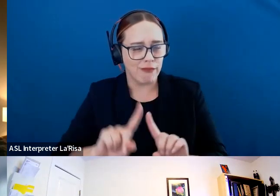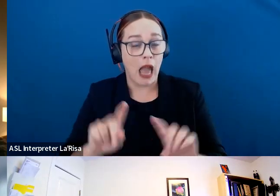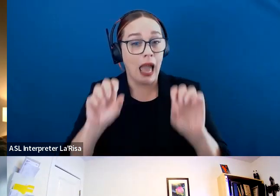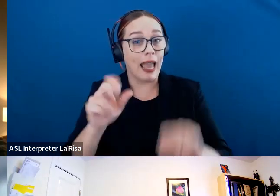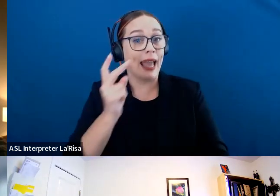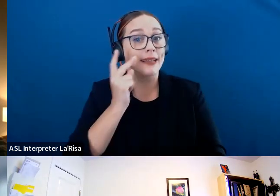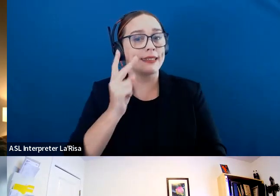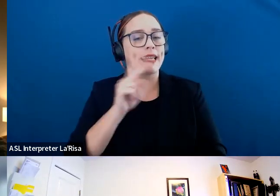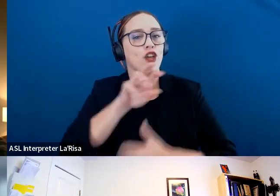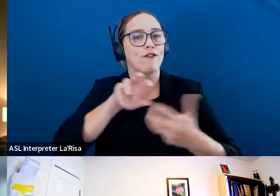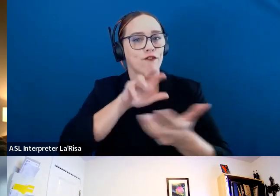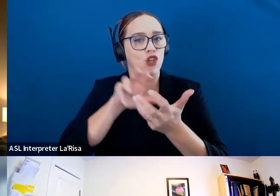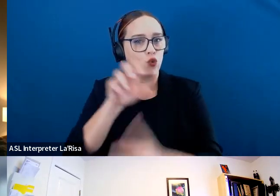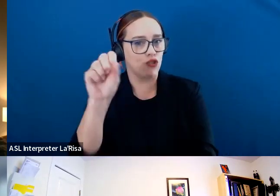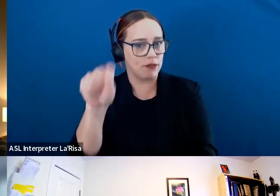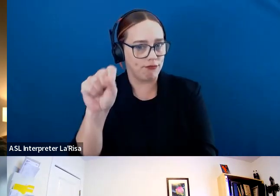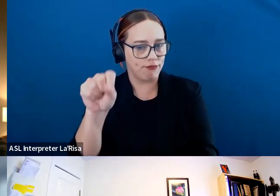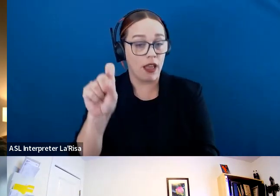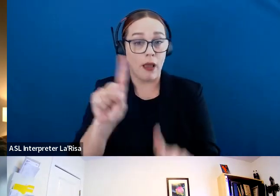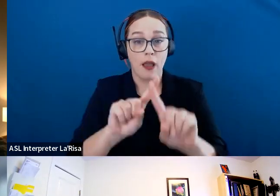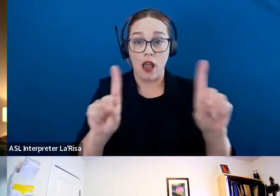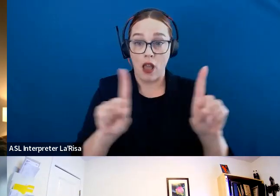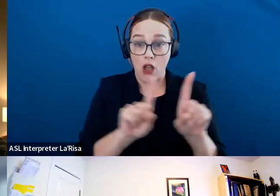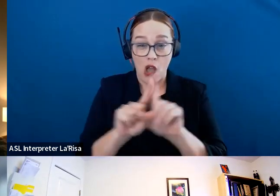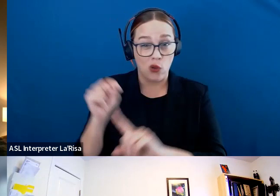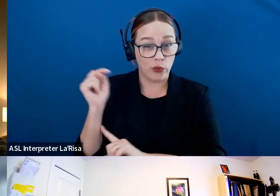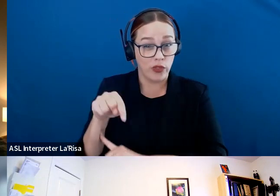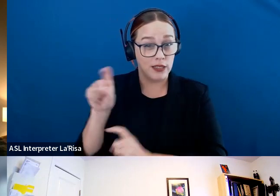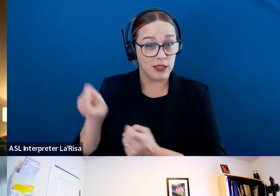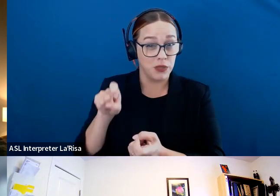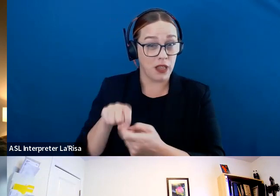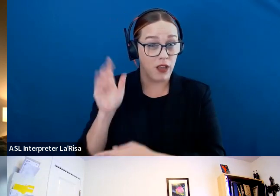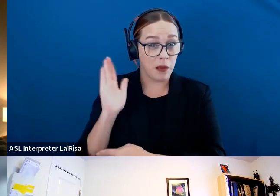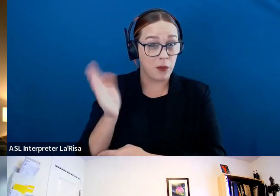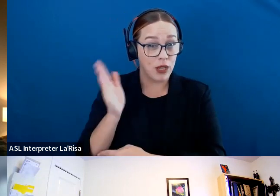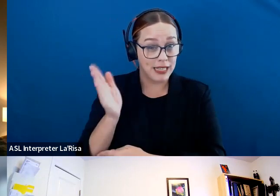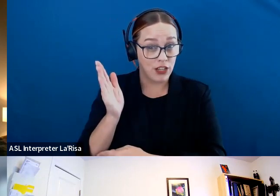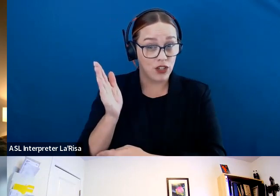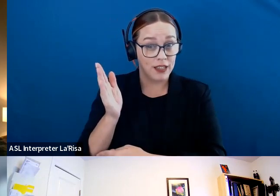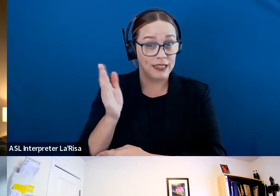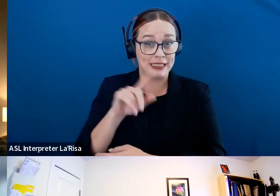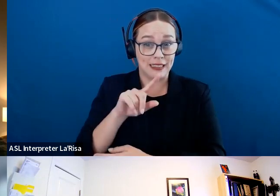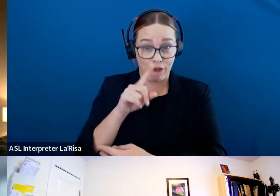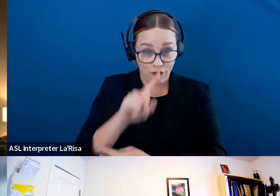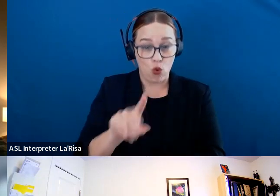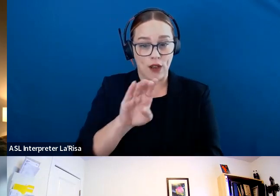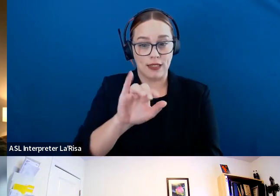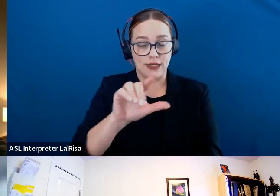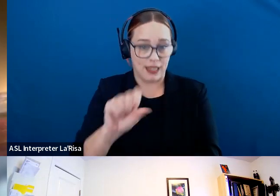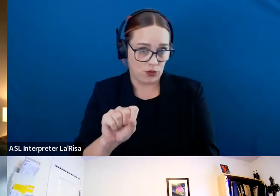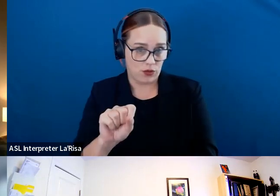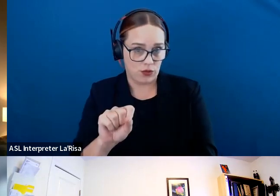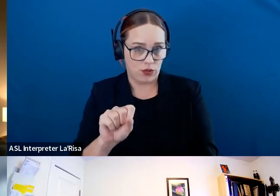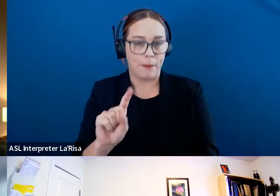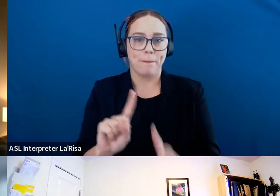come from. Also, because this specific presentation is solely geared for CILs. But I do want to